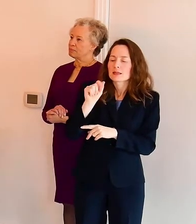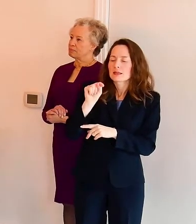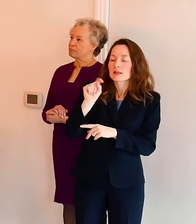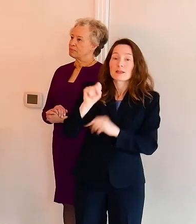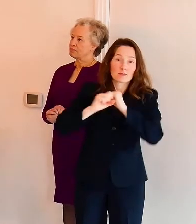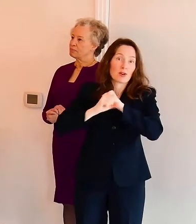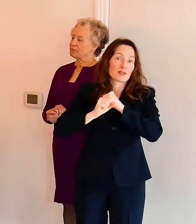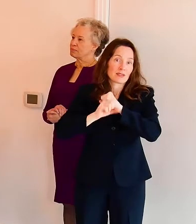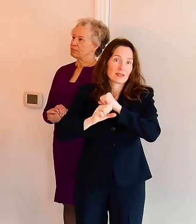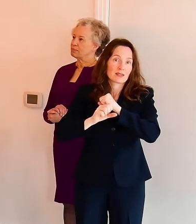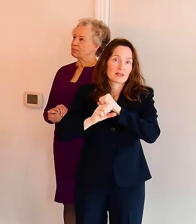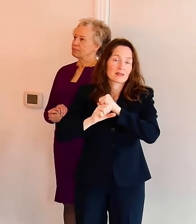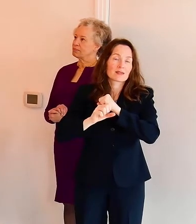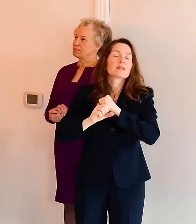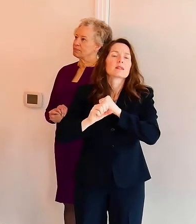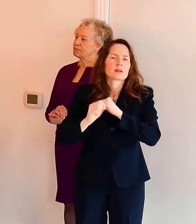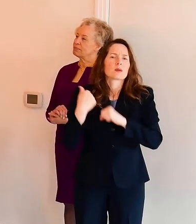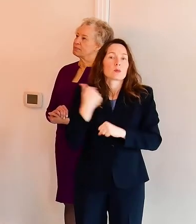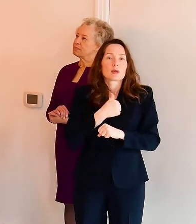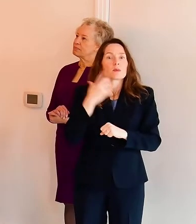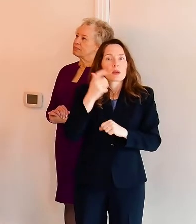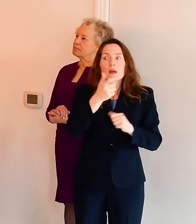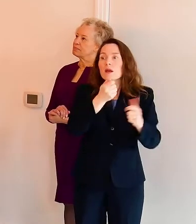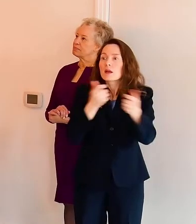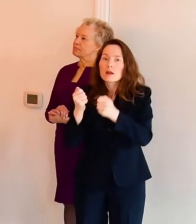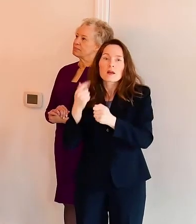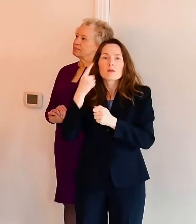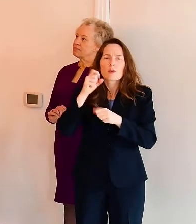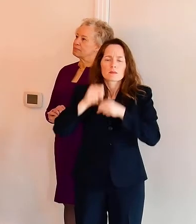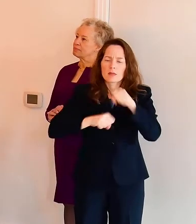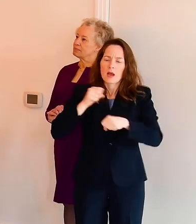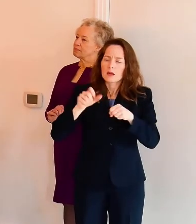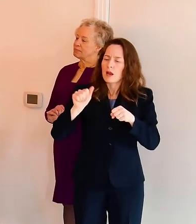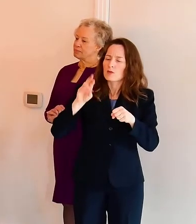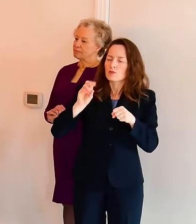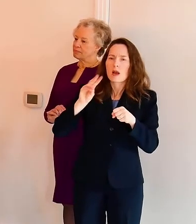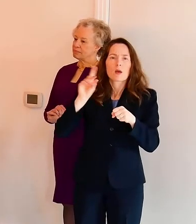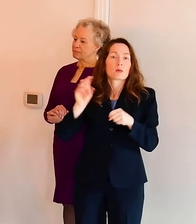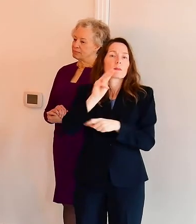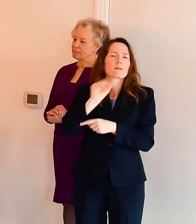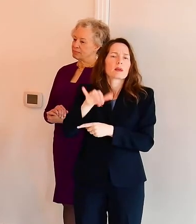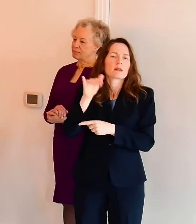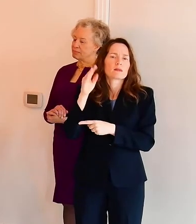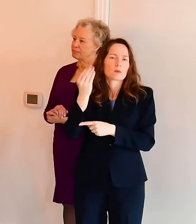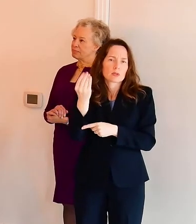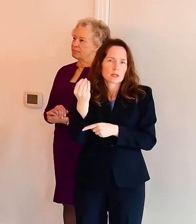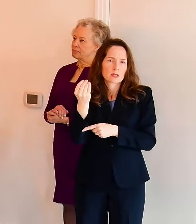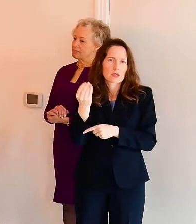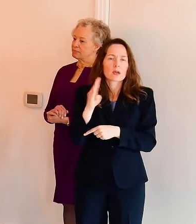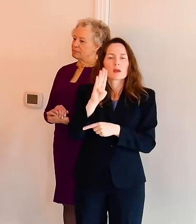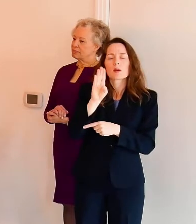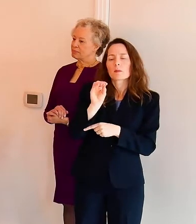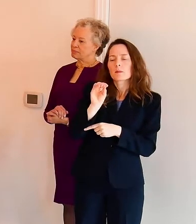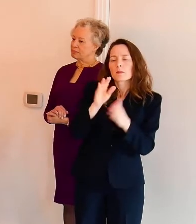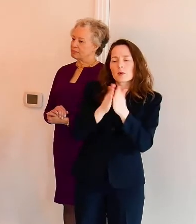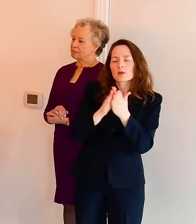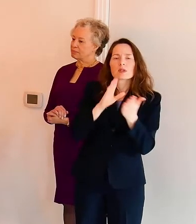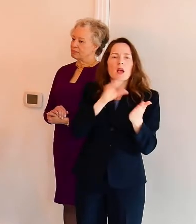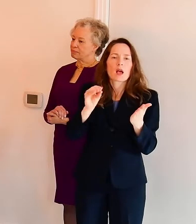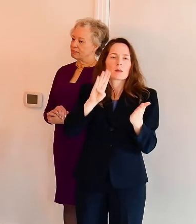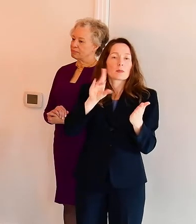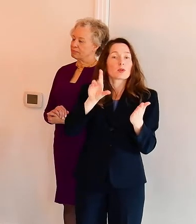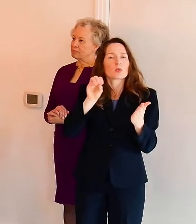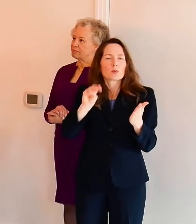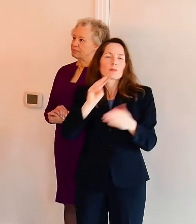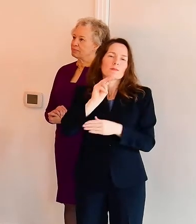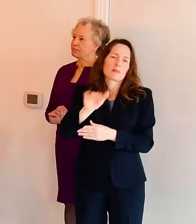further involving our restaurant community in Bike Around on May 14th and Books in Bloom on May 15th. We're